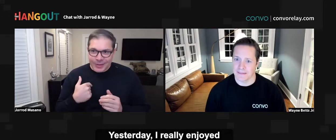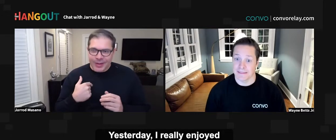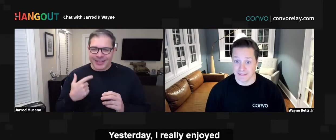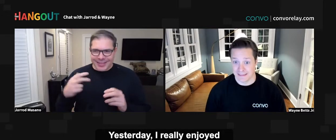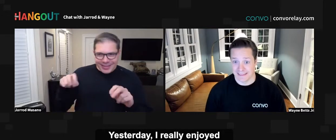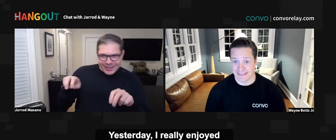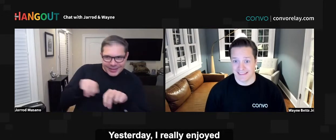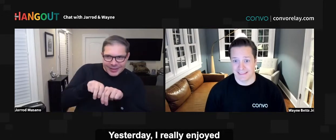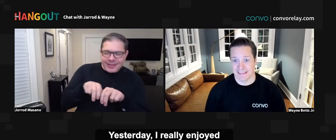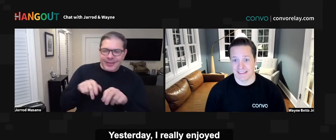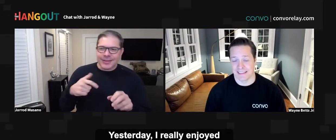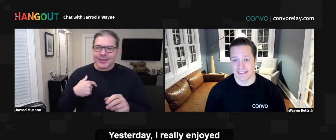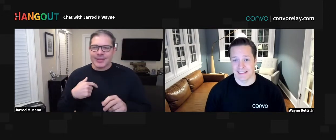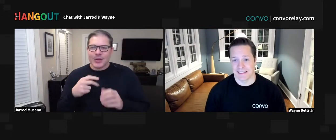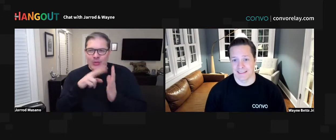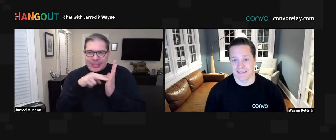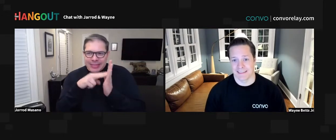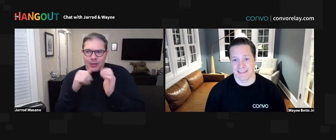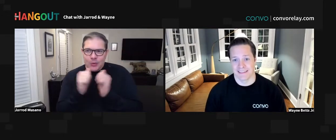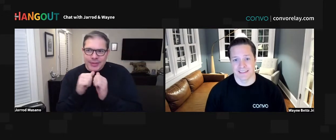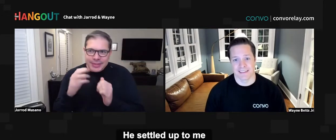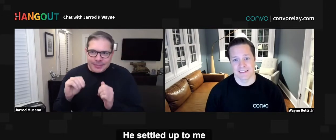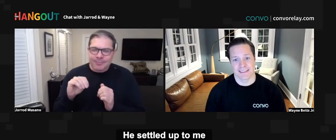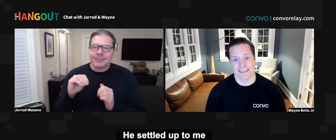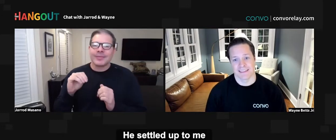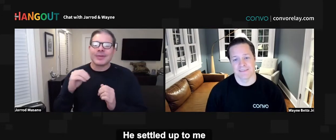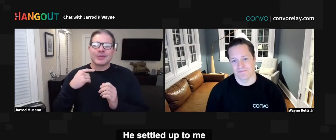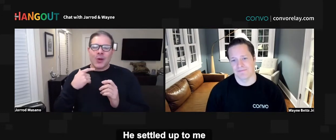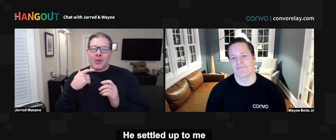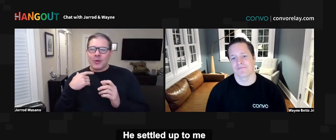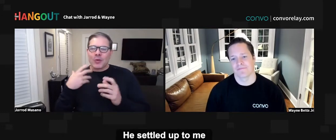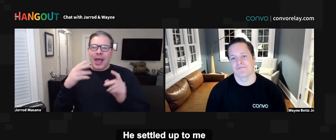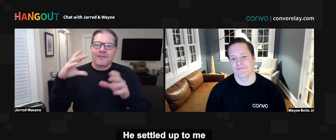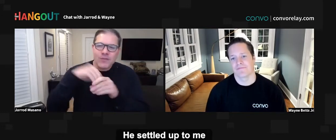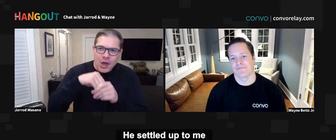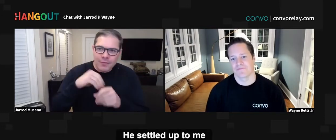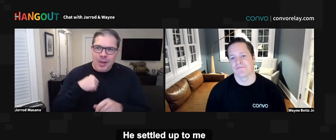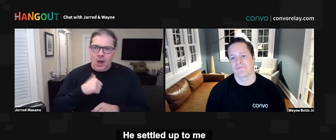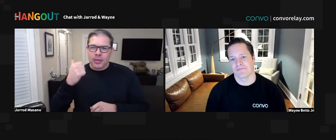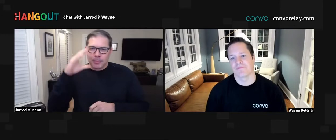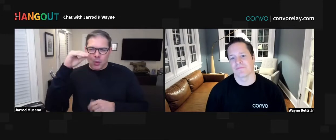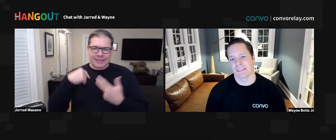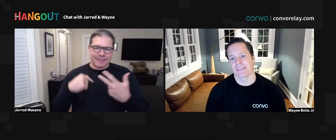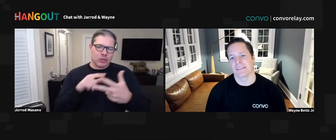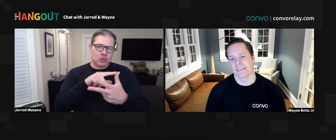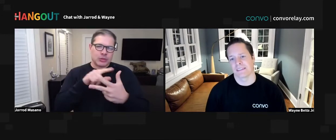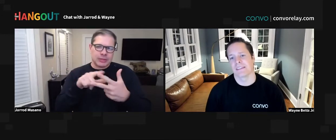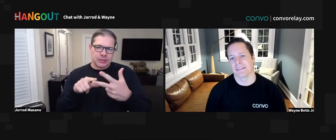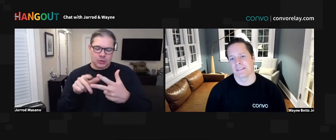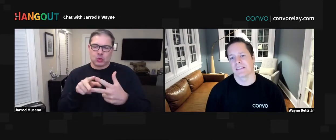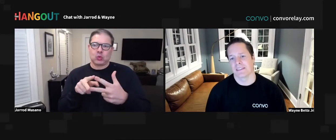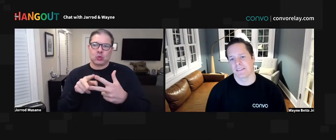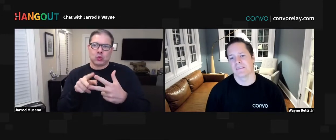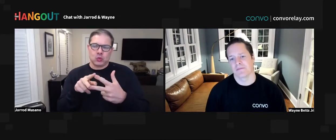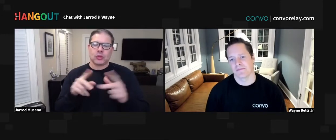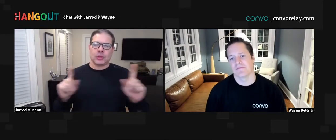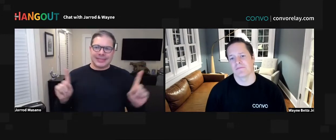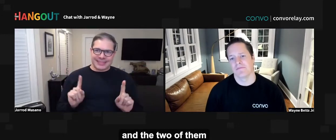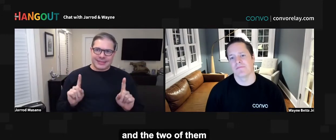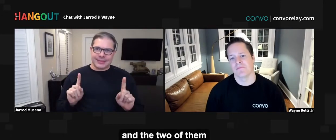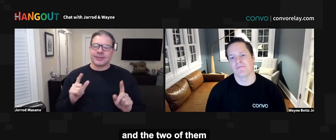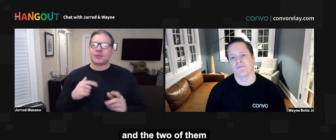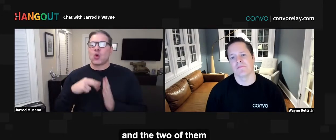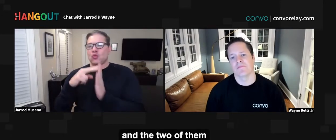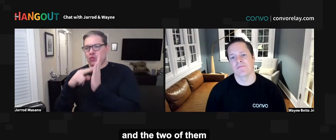really enjoyed my son wanting to read a book, and so he sidled up to me, and we read together. And I have three